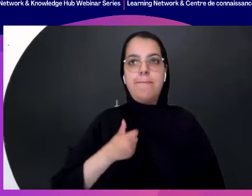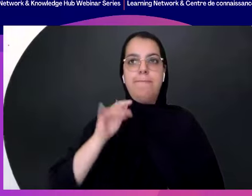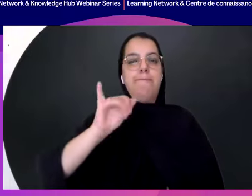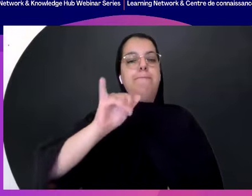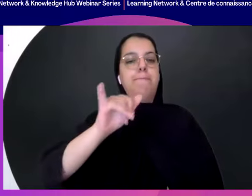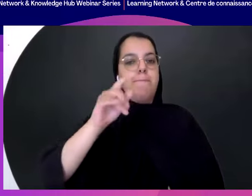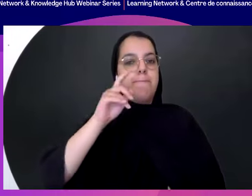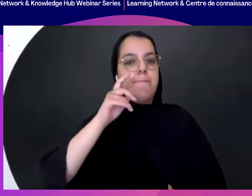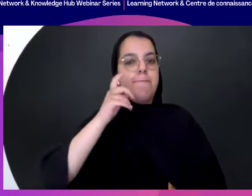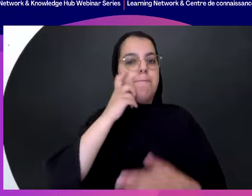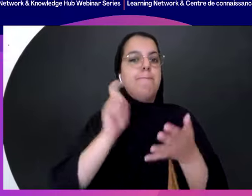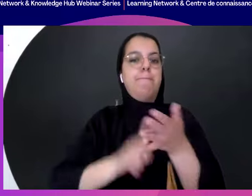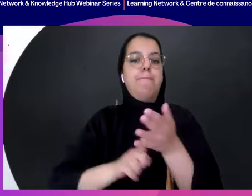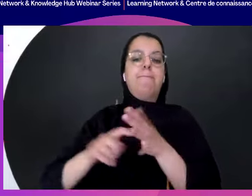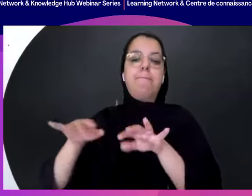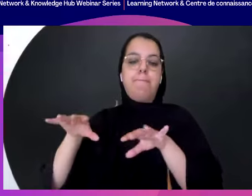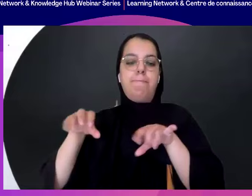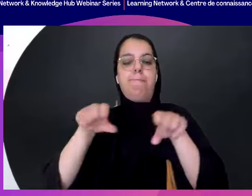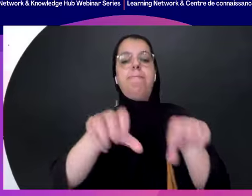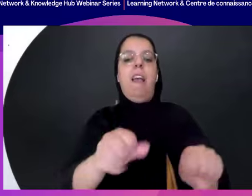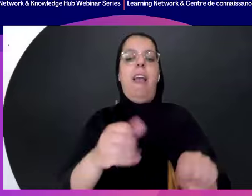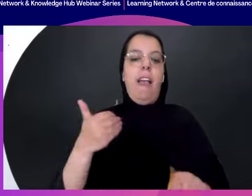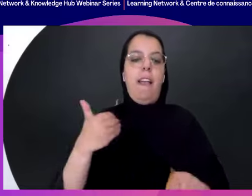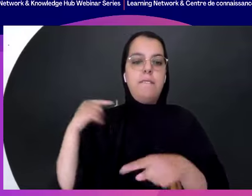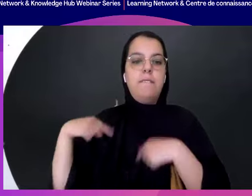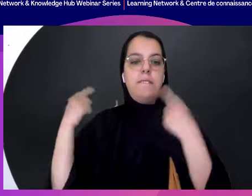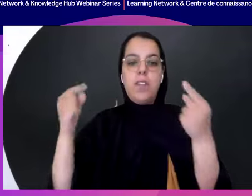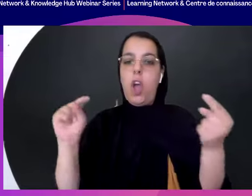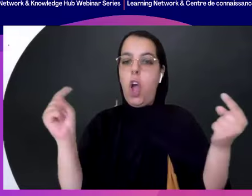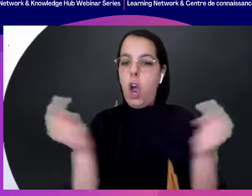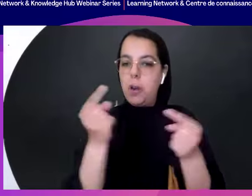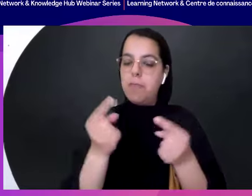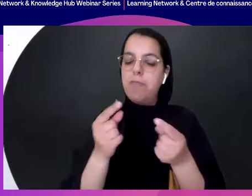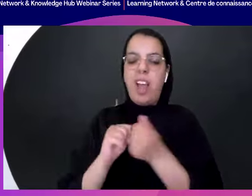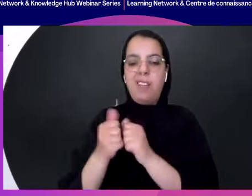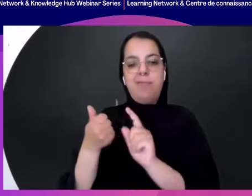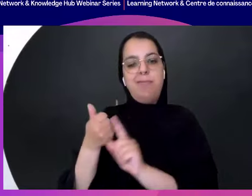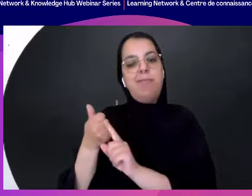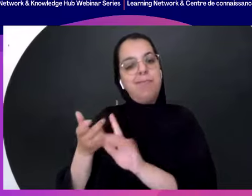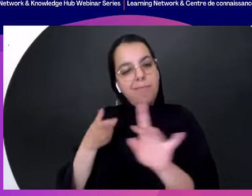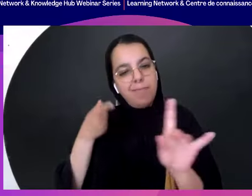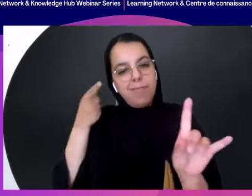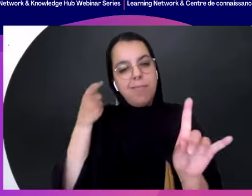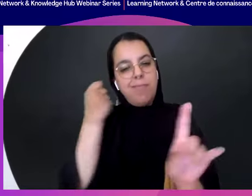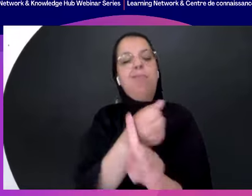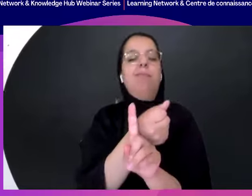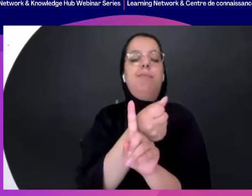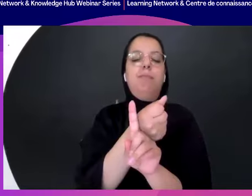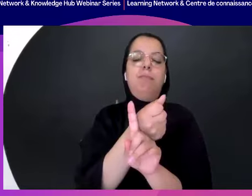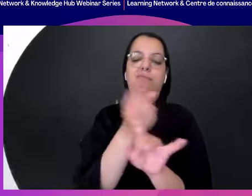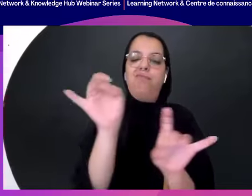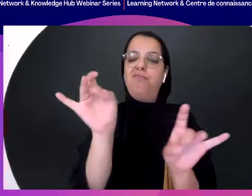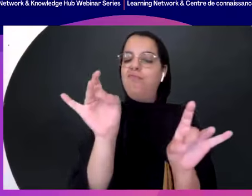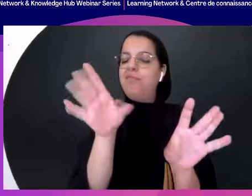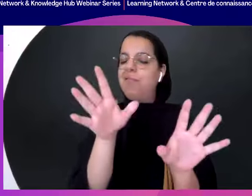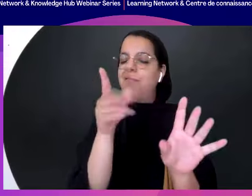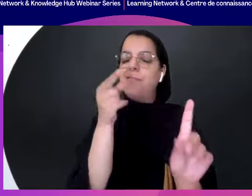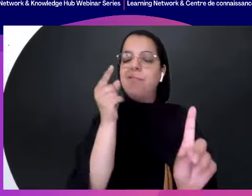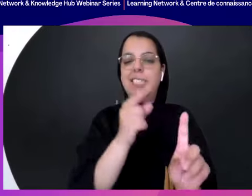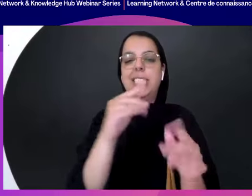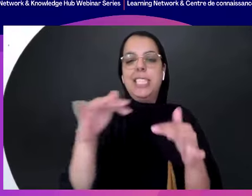harms of colonialism and this huge impacts that it's had on Indigenous peoples through the release of